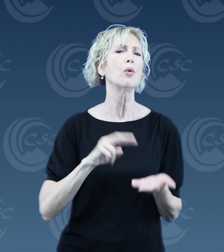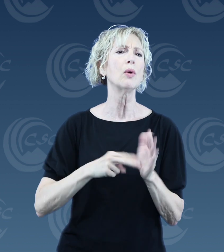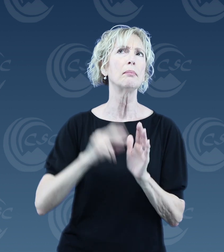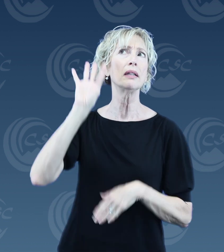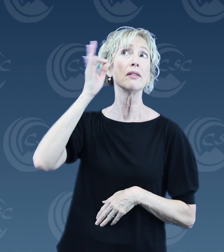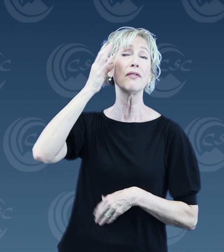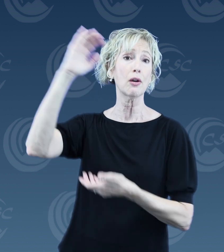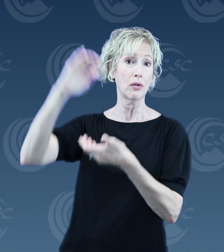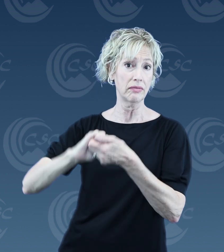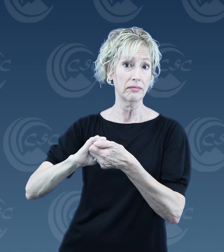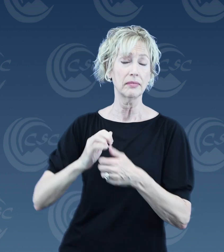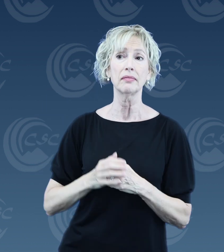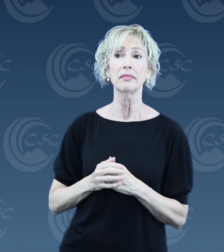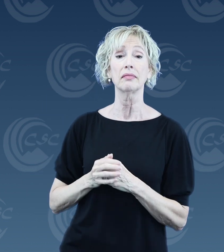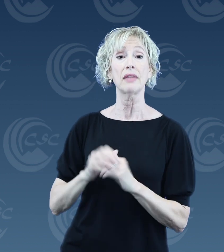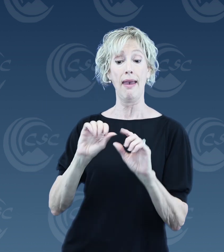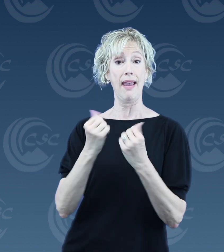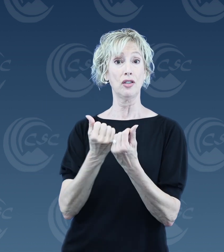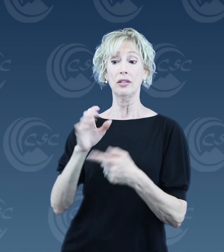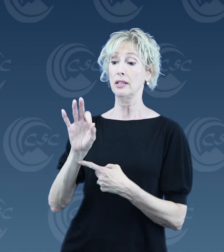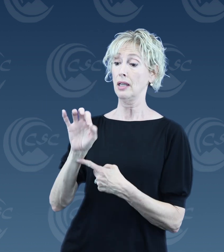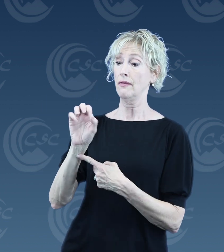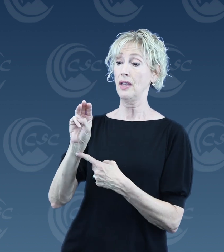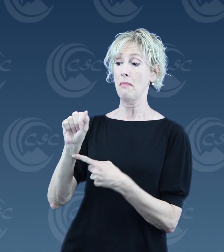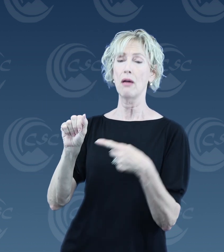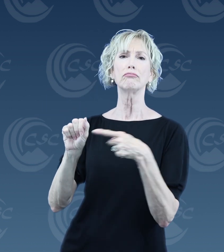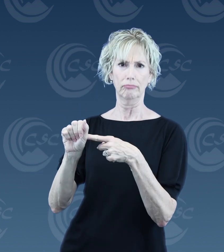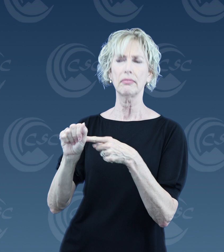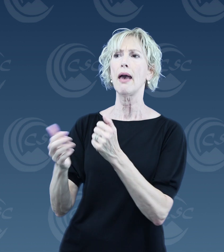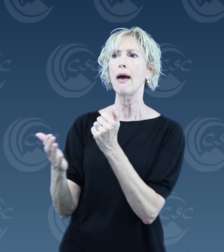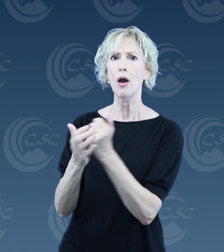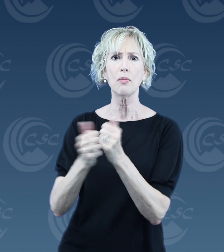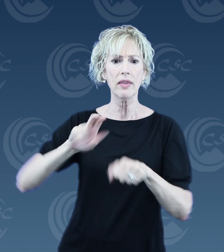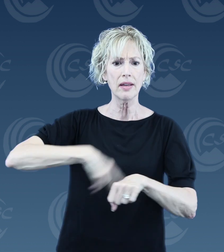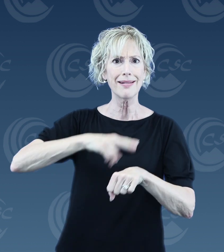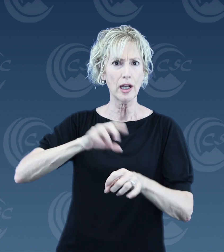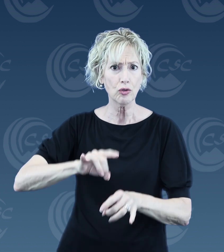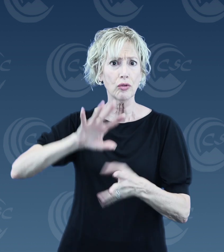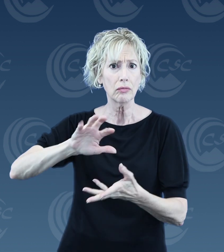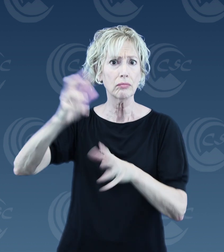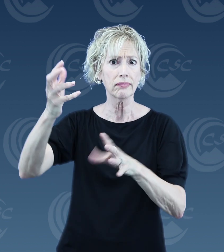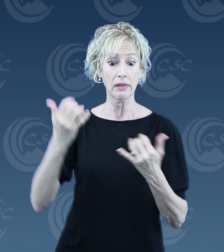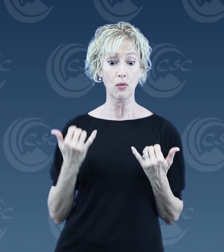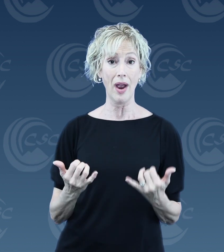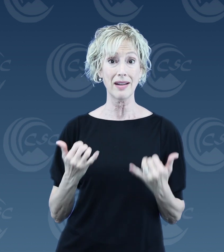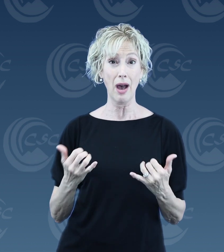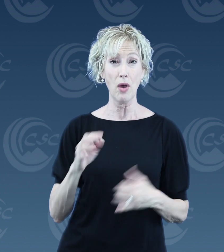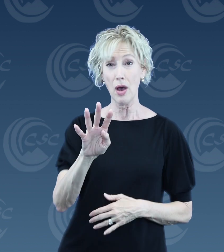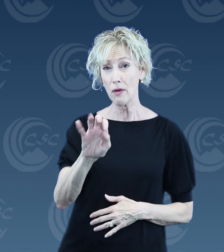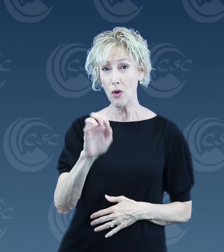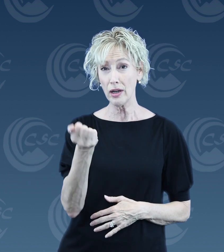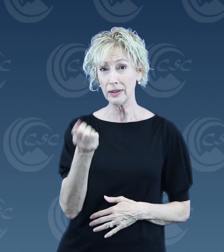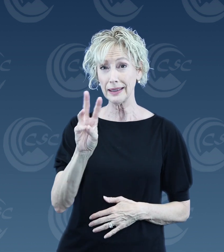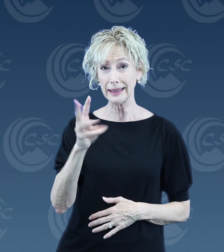have. The main agency is FEMA. FEMA comes and helps with natural disasters. As of this moment, there are